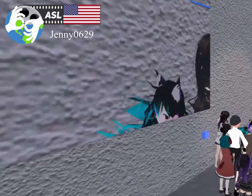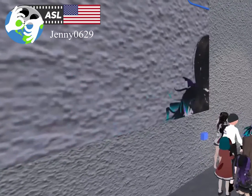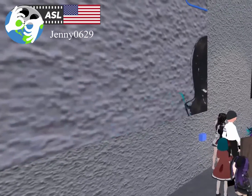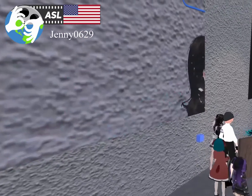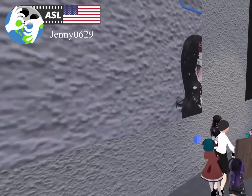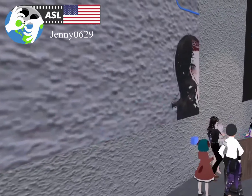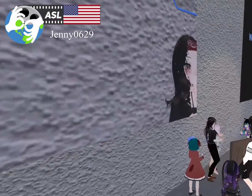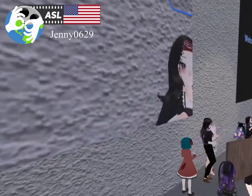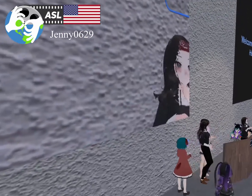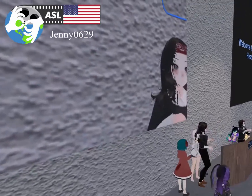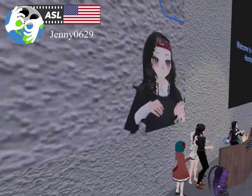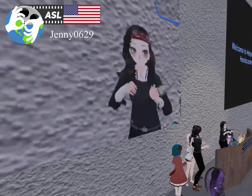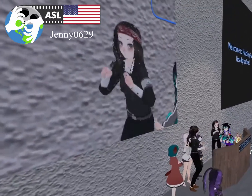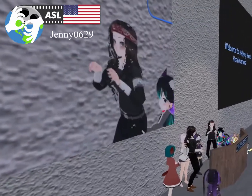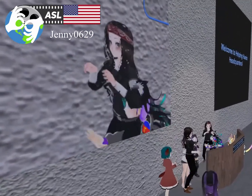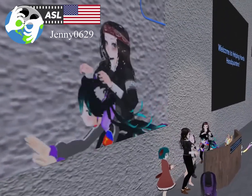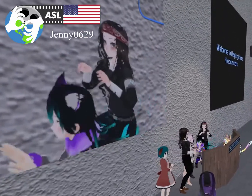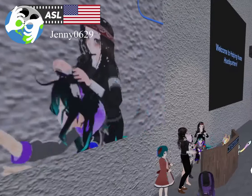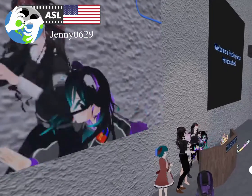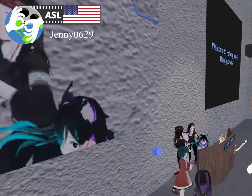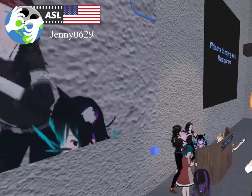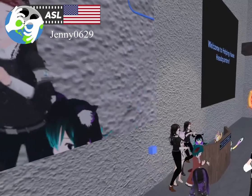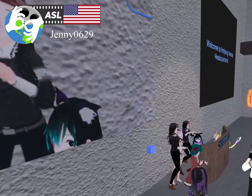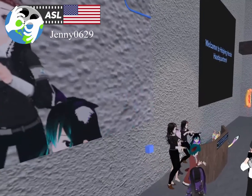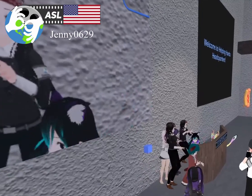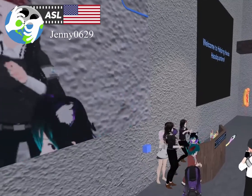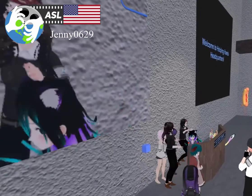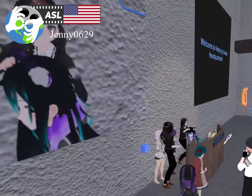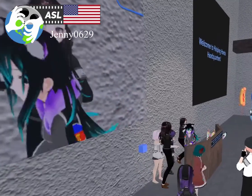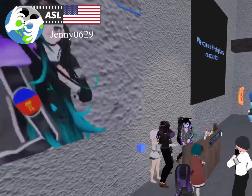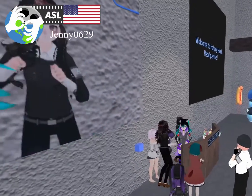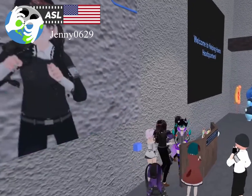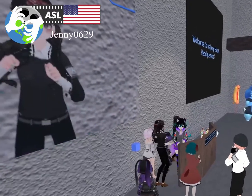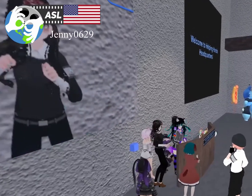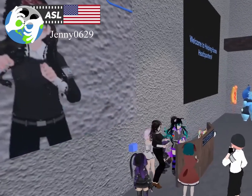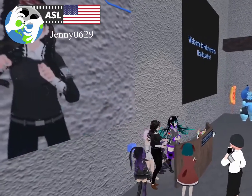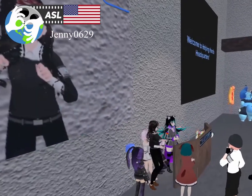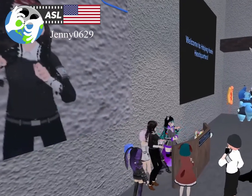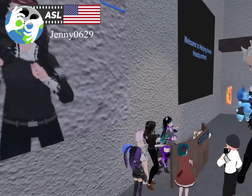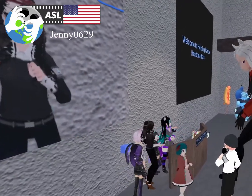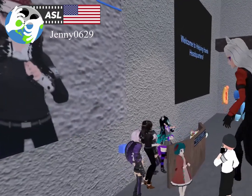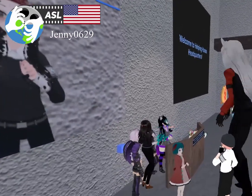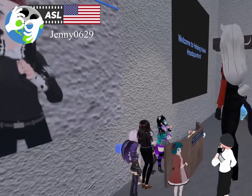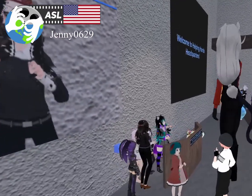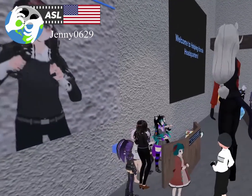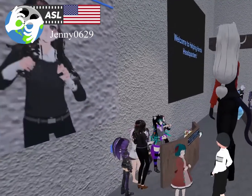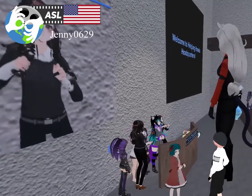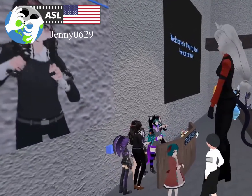us, because we need to do it at the same time, I guess. Who are kind of coming into the restaurant. I don't know, like a good visual to jump out at the same